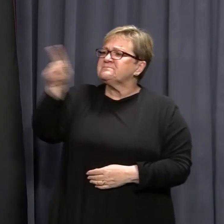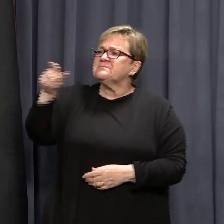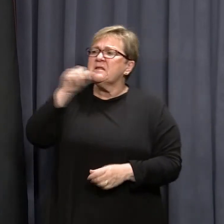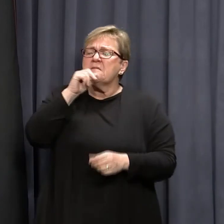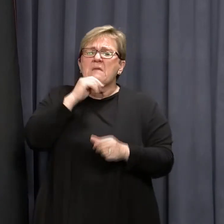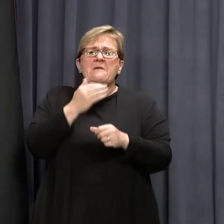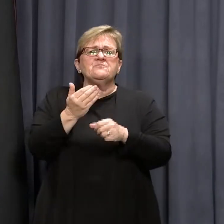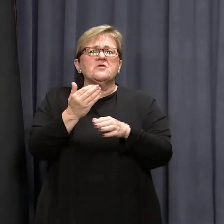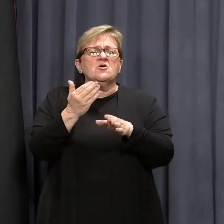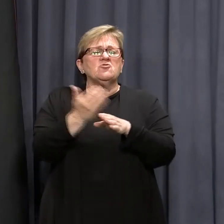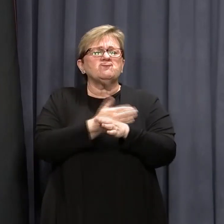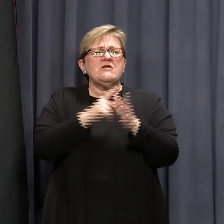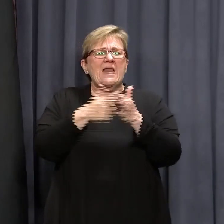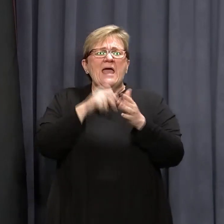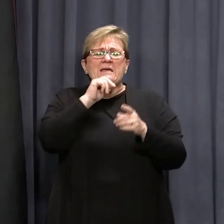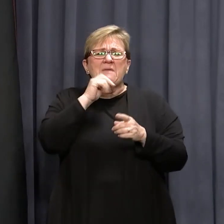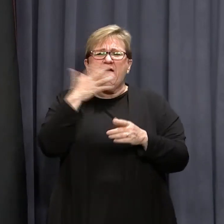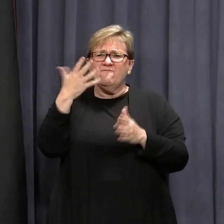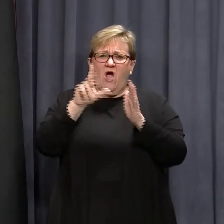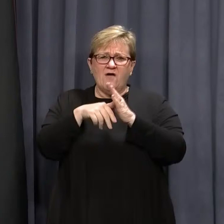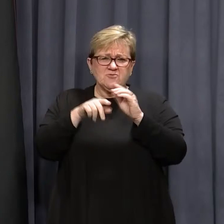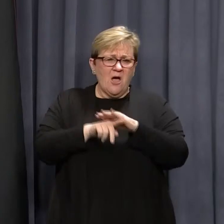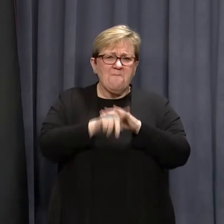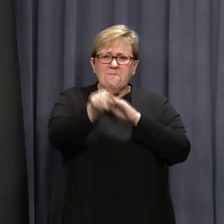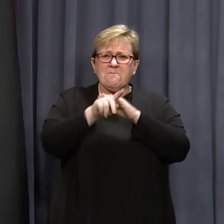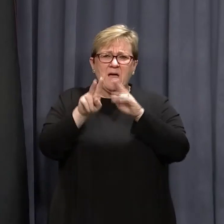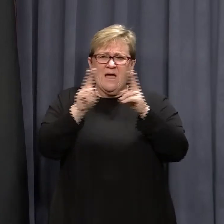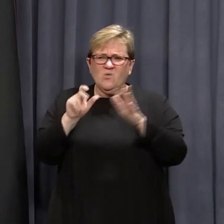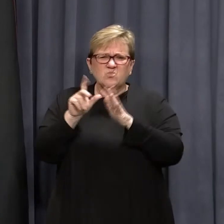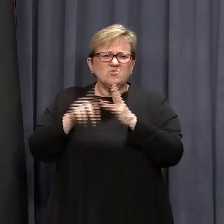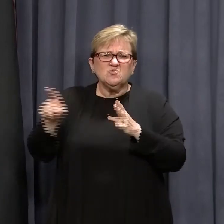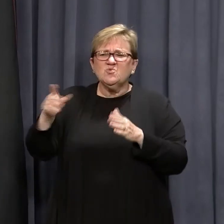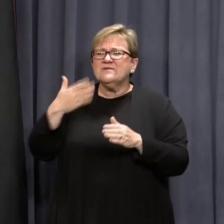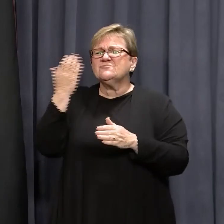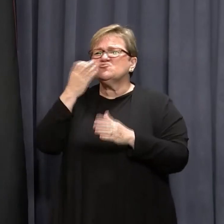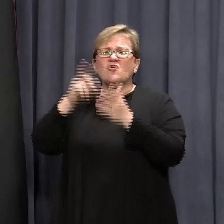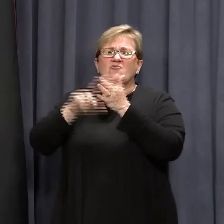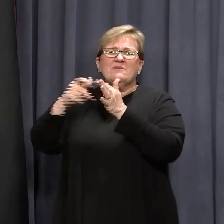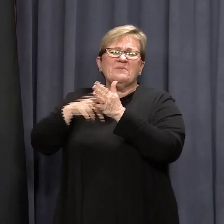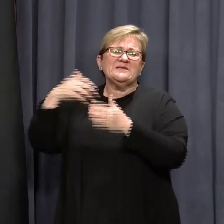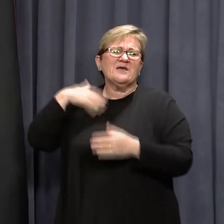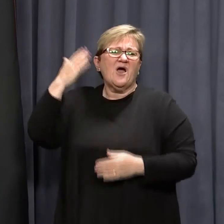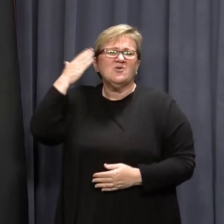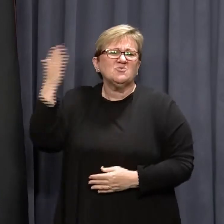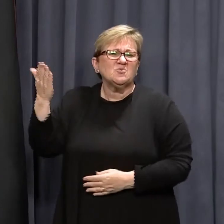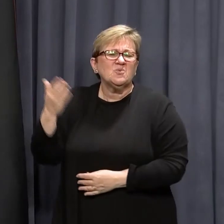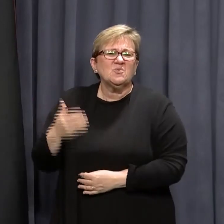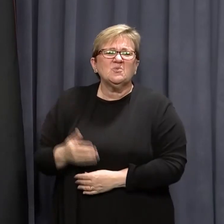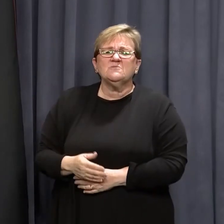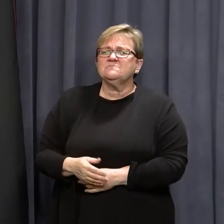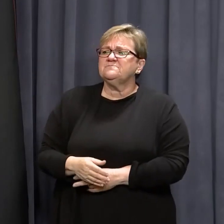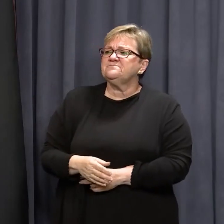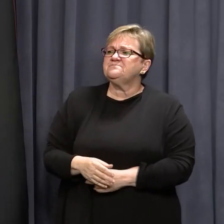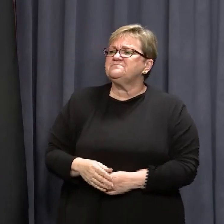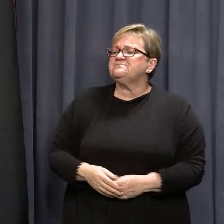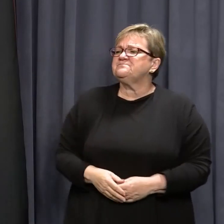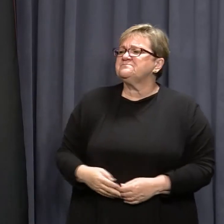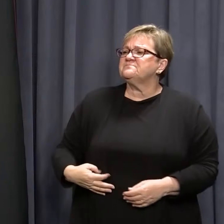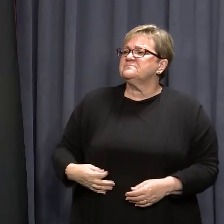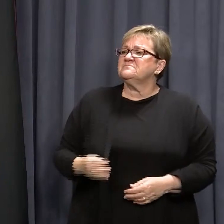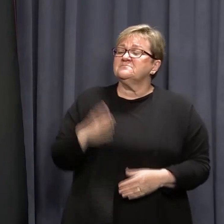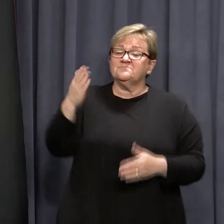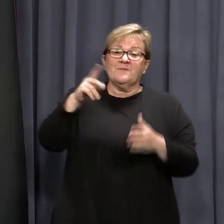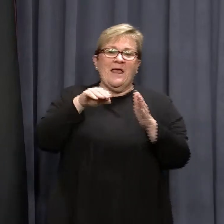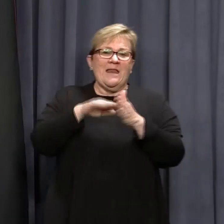left home 5 times? I don't have those particulars, Peter. But okay. Roughly how many, given we're now hard border